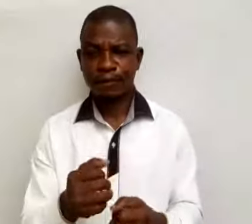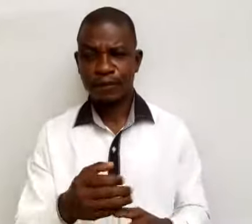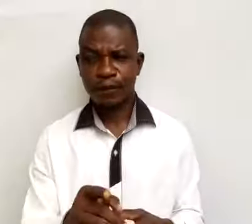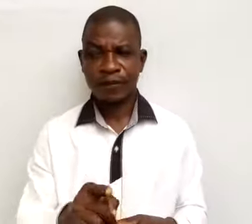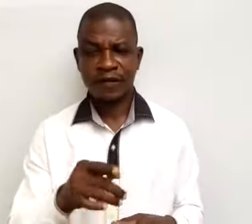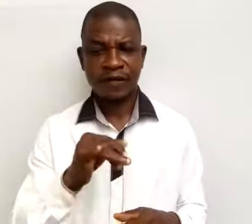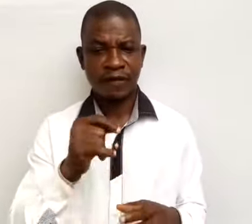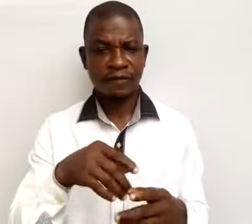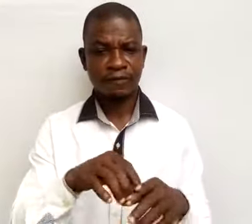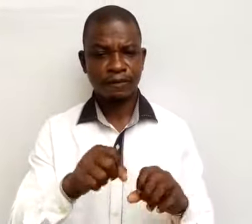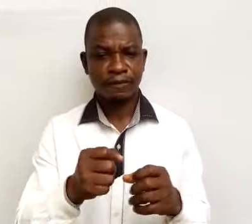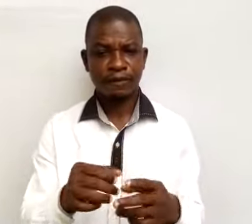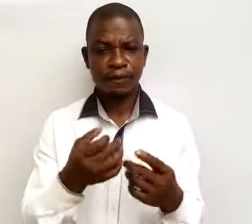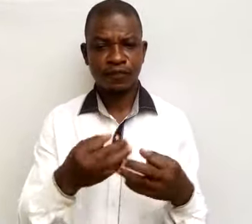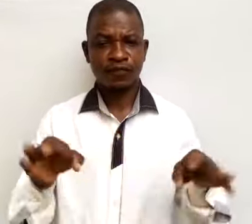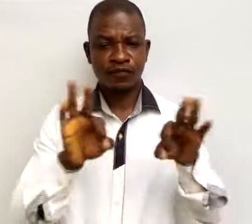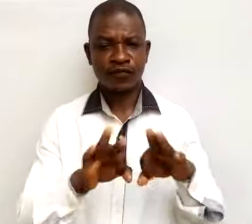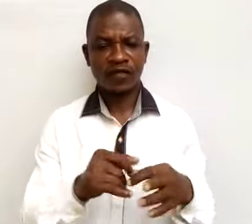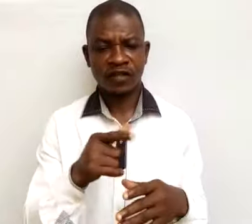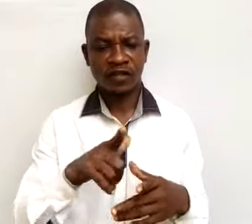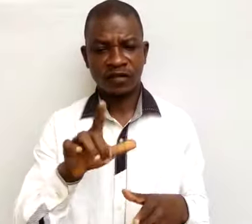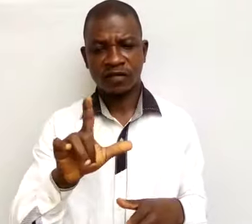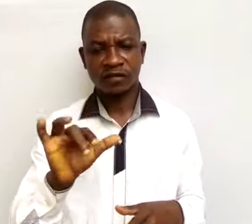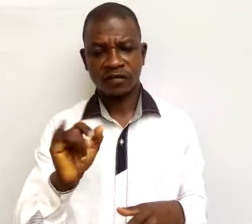organs such as the liver and kidneys,